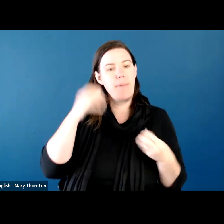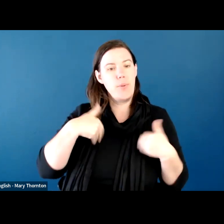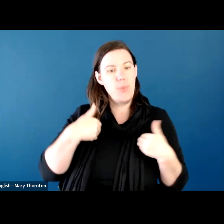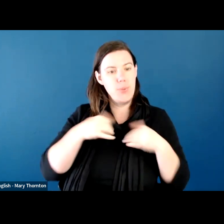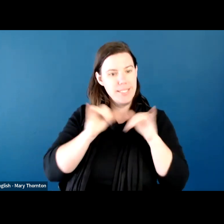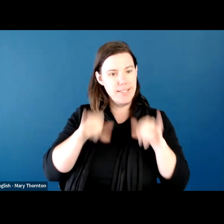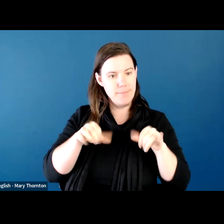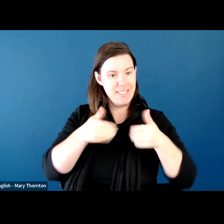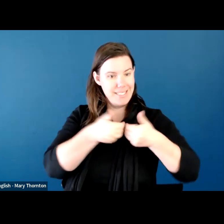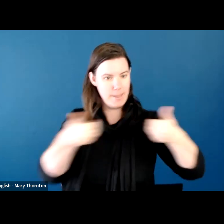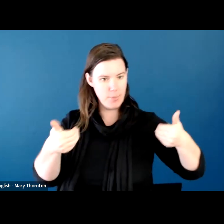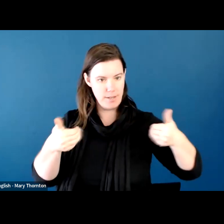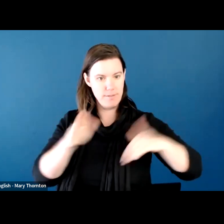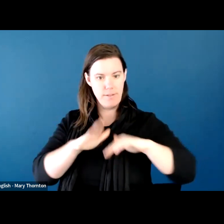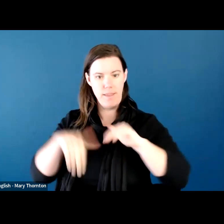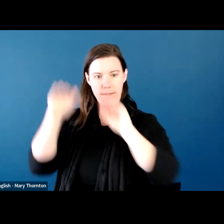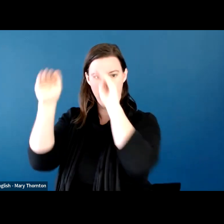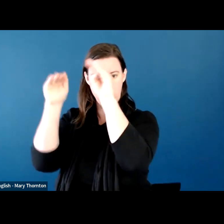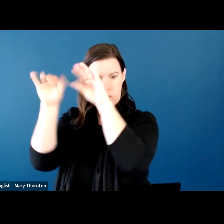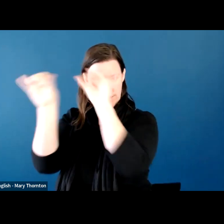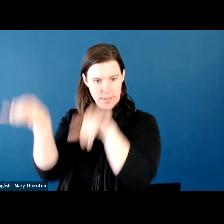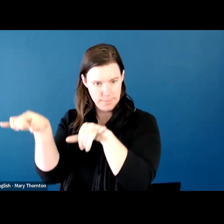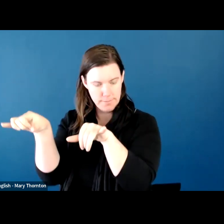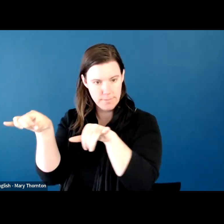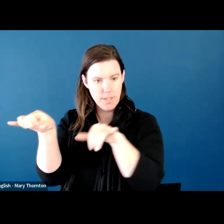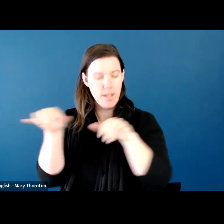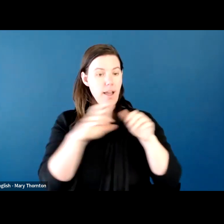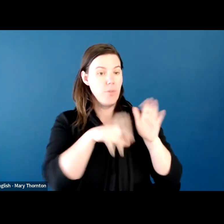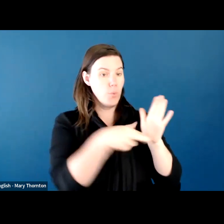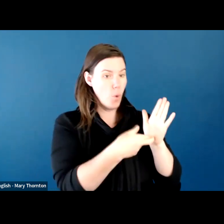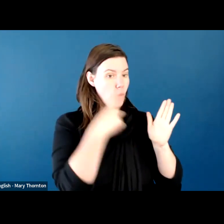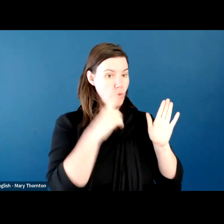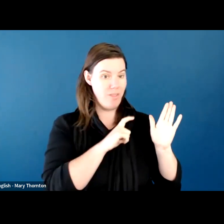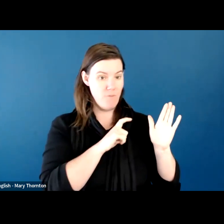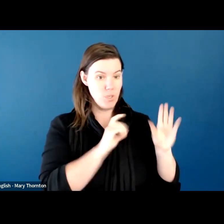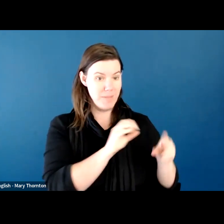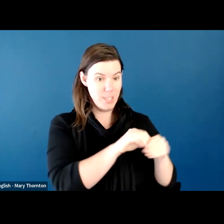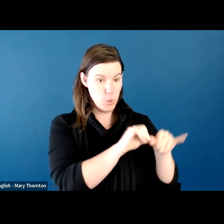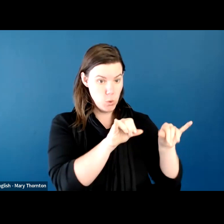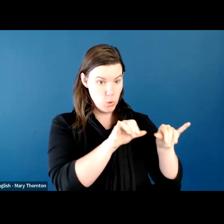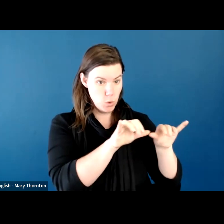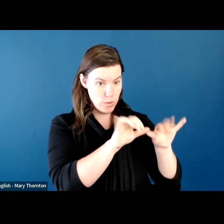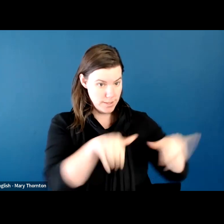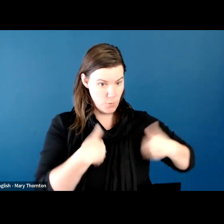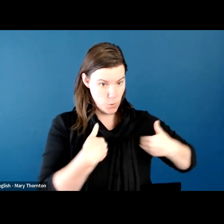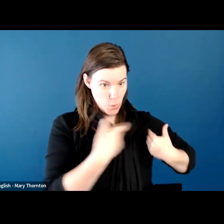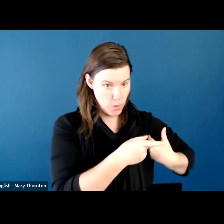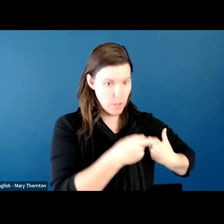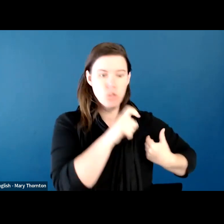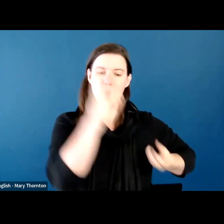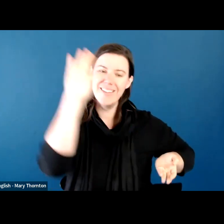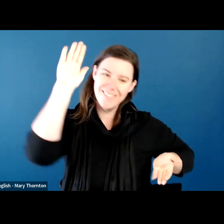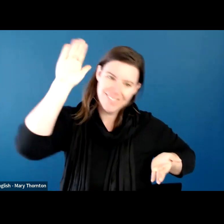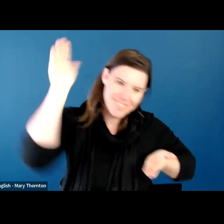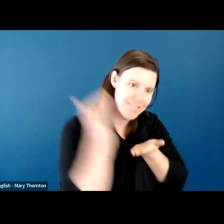role of law enforcement in the youth system should be minimized as much as possible for